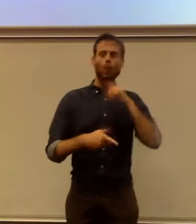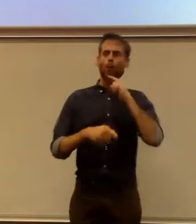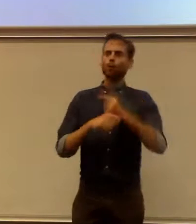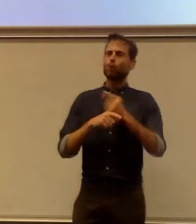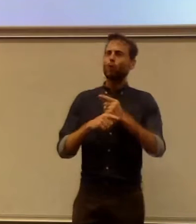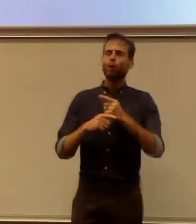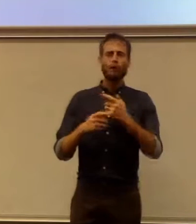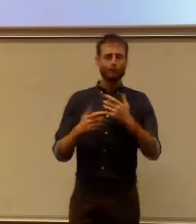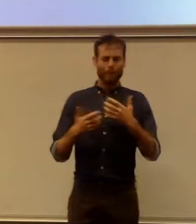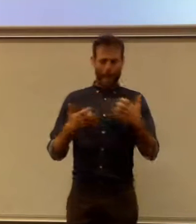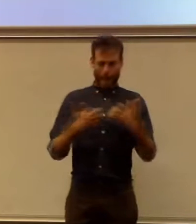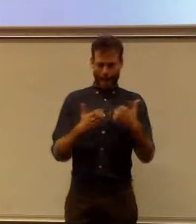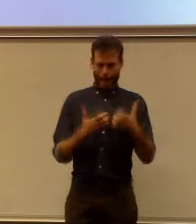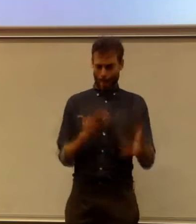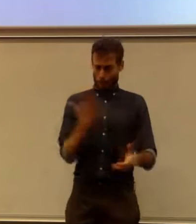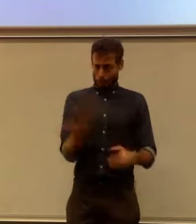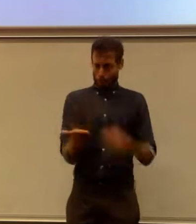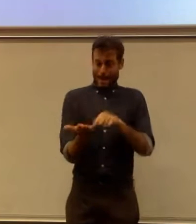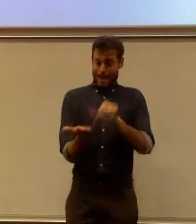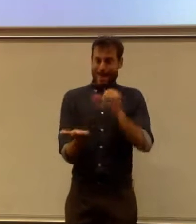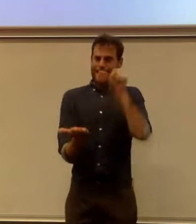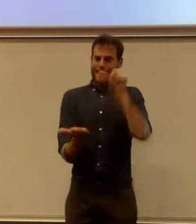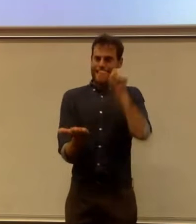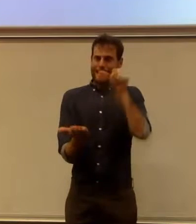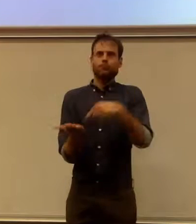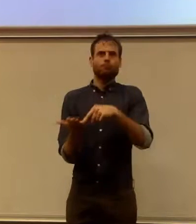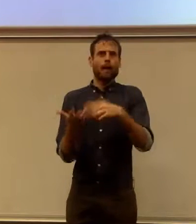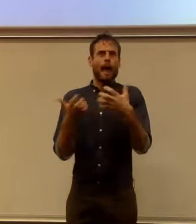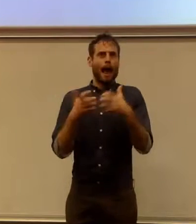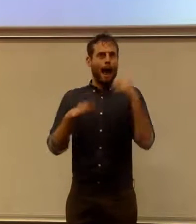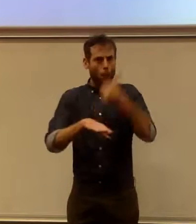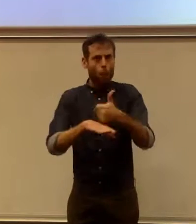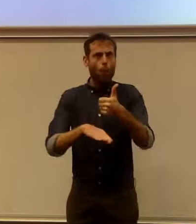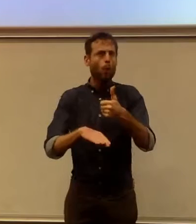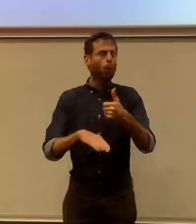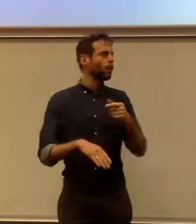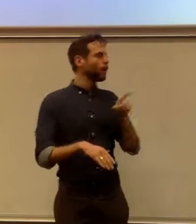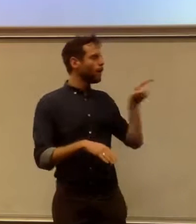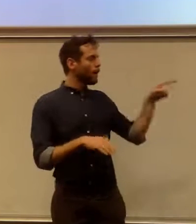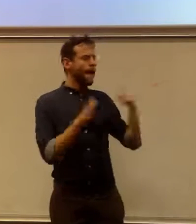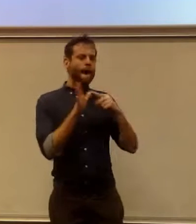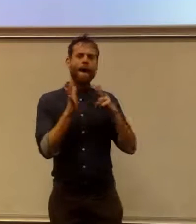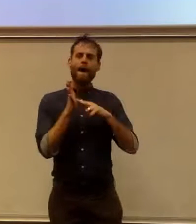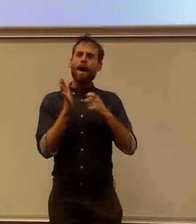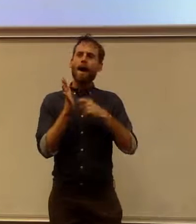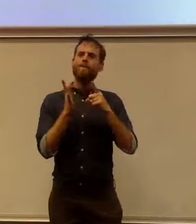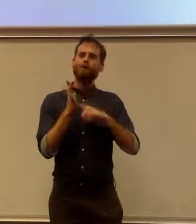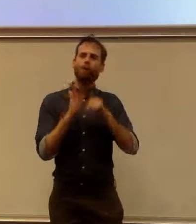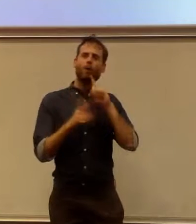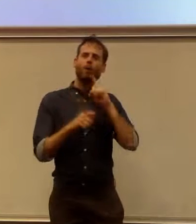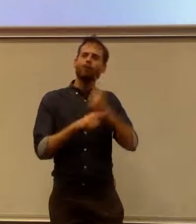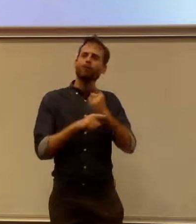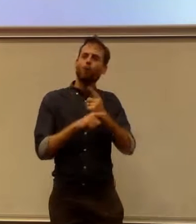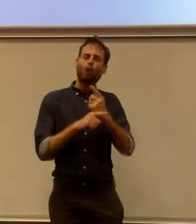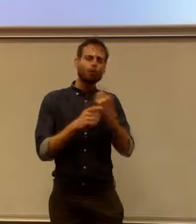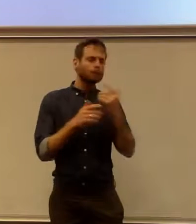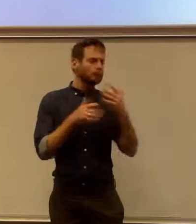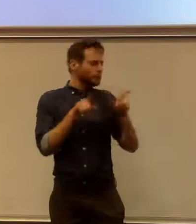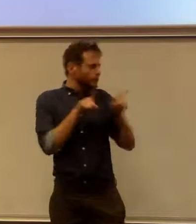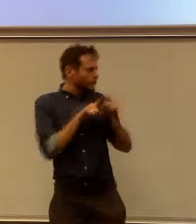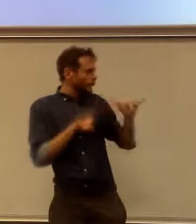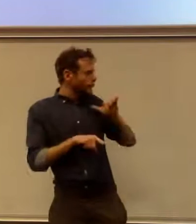And in many ways, Avril and I will be covering some of the same ground, but I'm talking from the perspective of